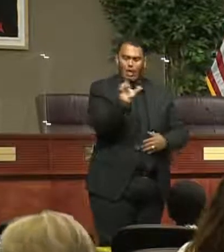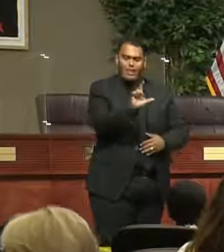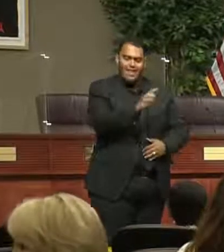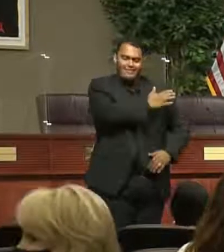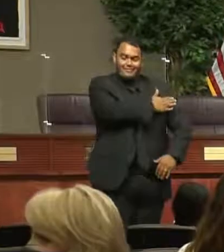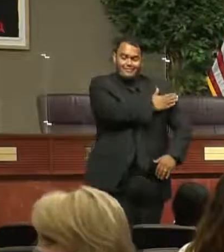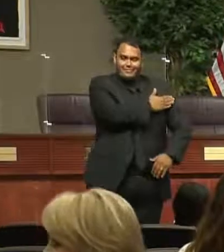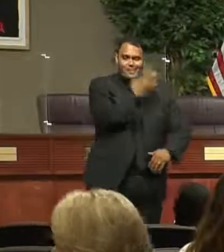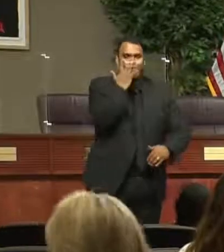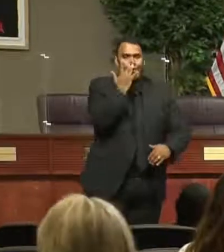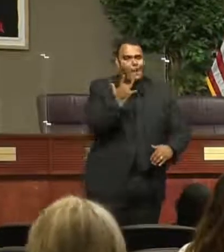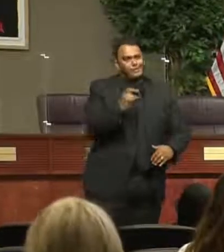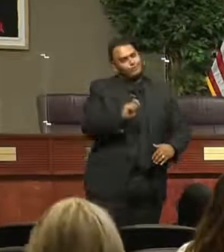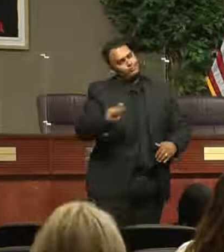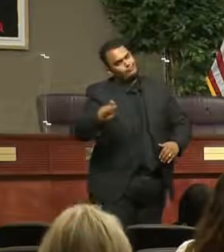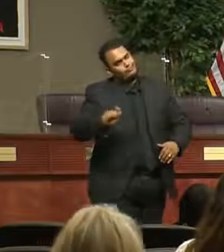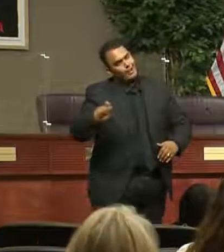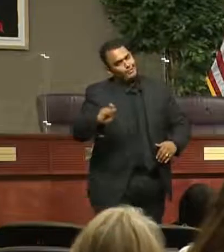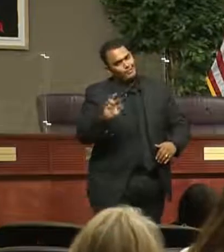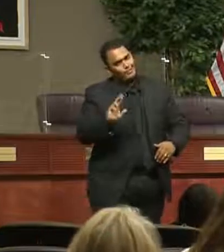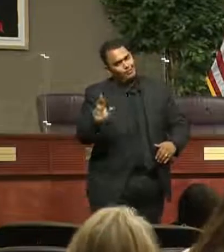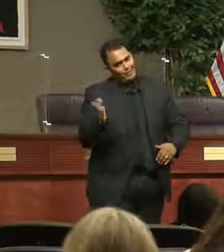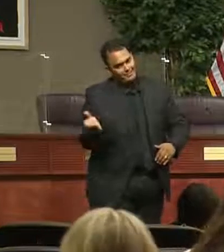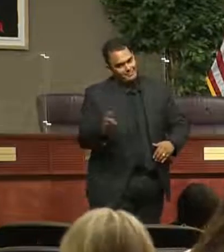All right, yeah.